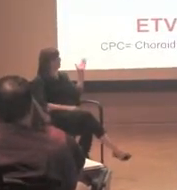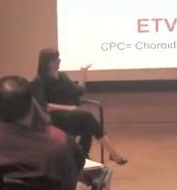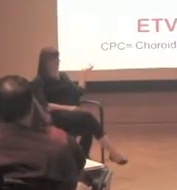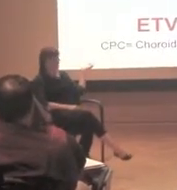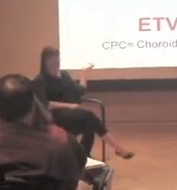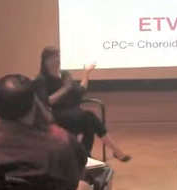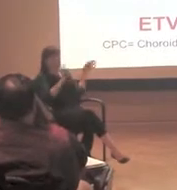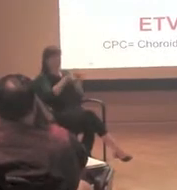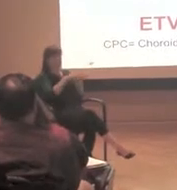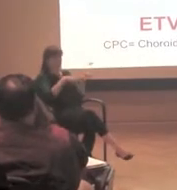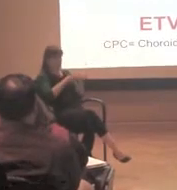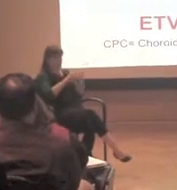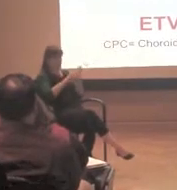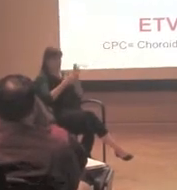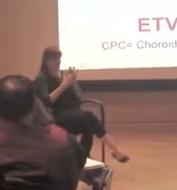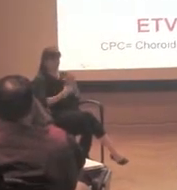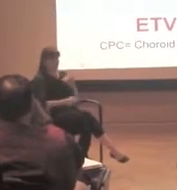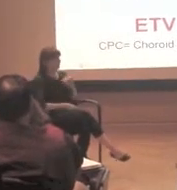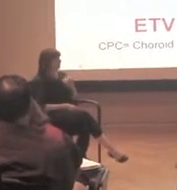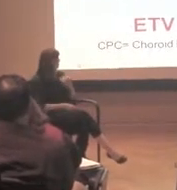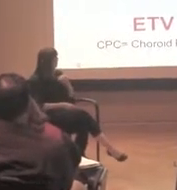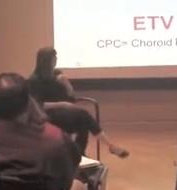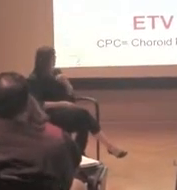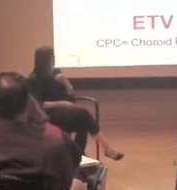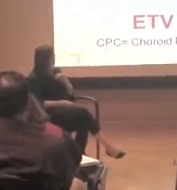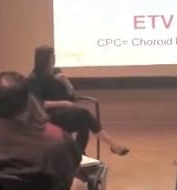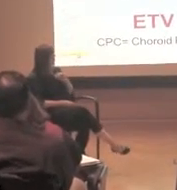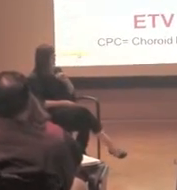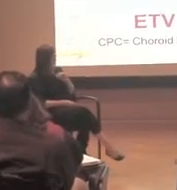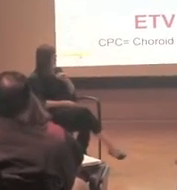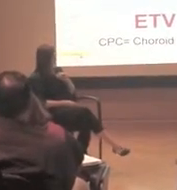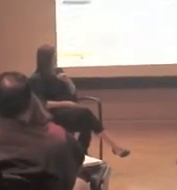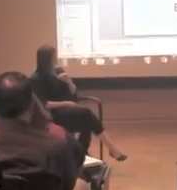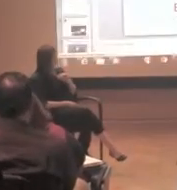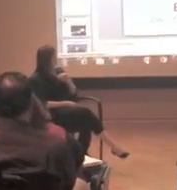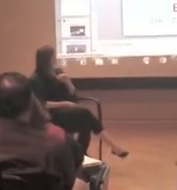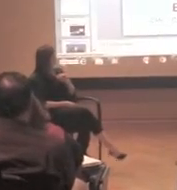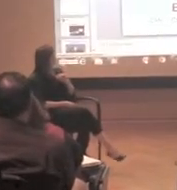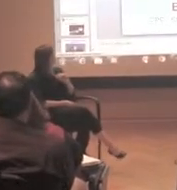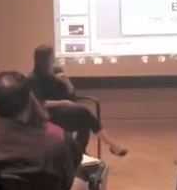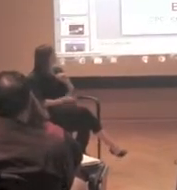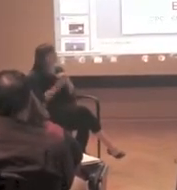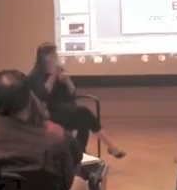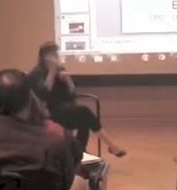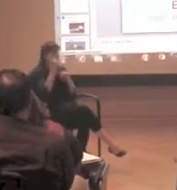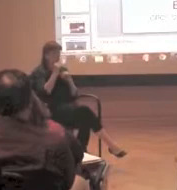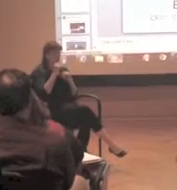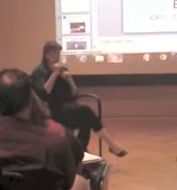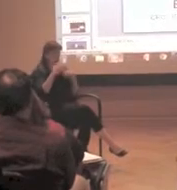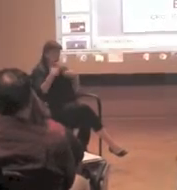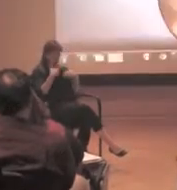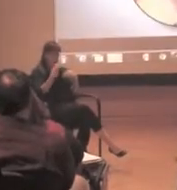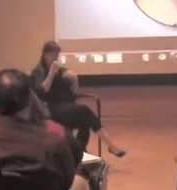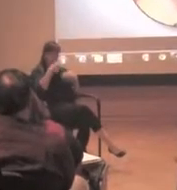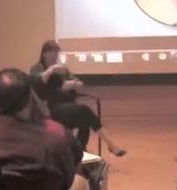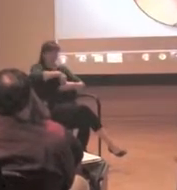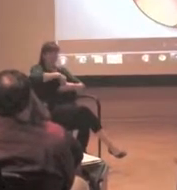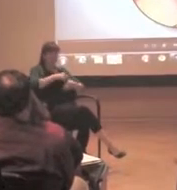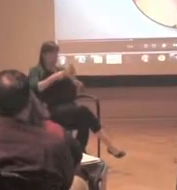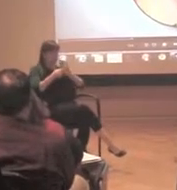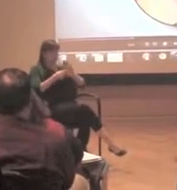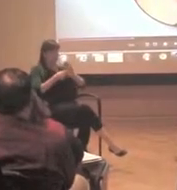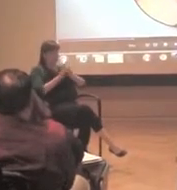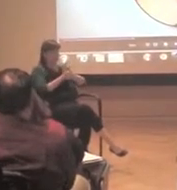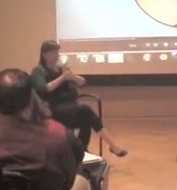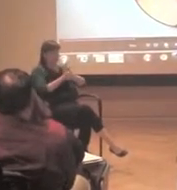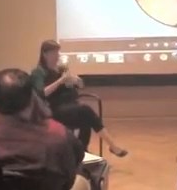I'll explain what this is. So just in case you haven't lost your breakfast yet, I'll show you a